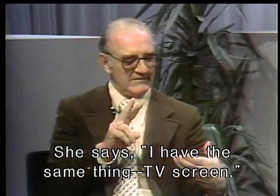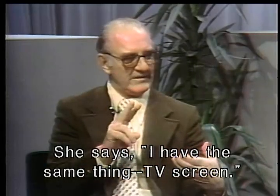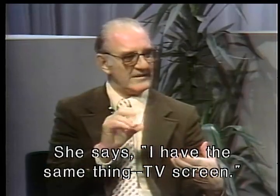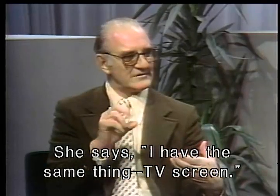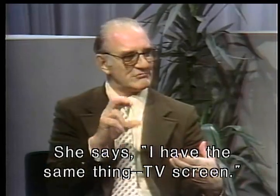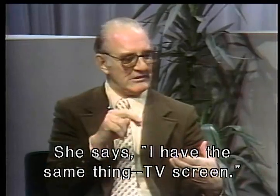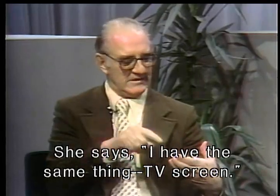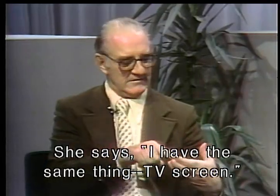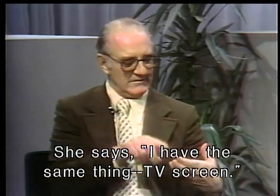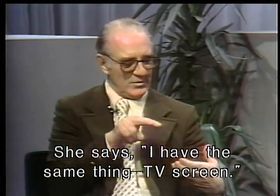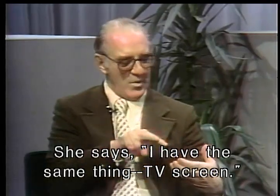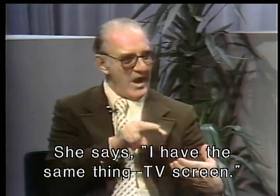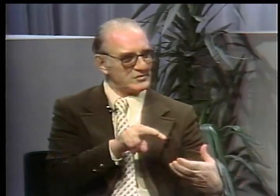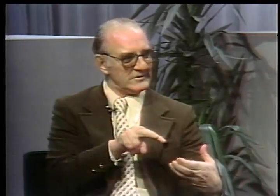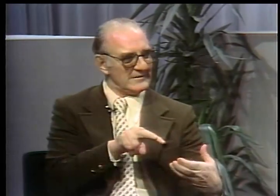TV screen. Watch.